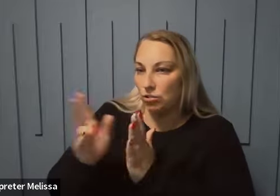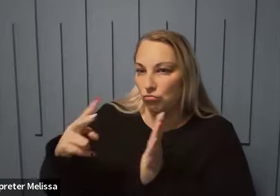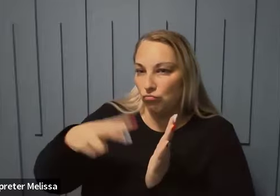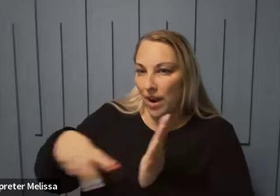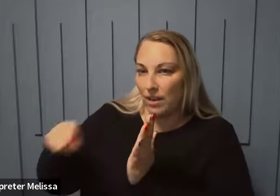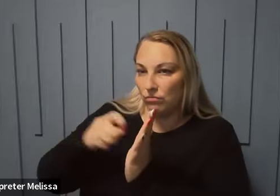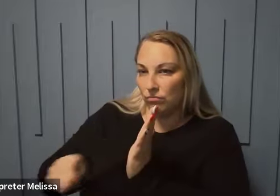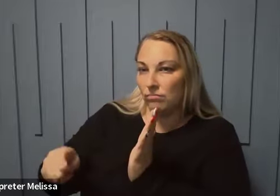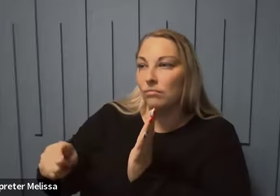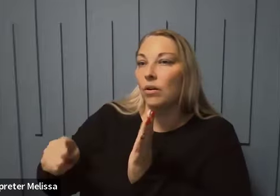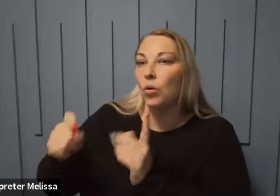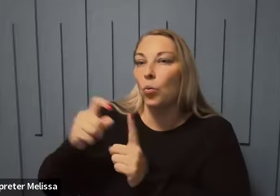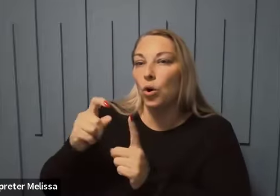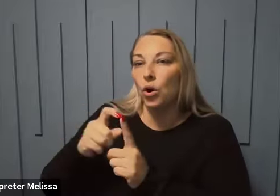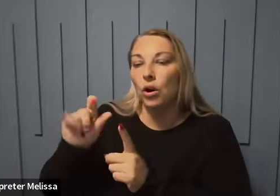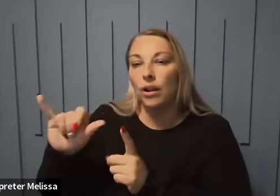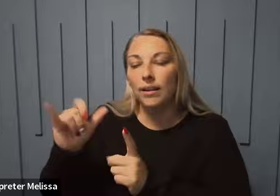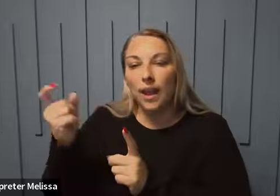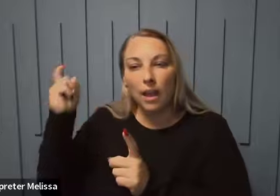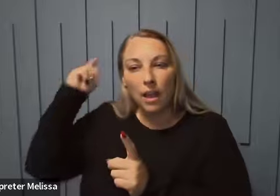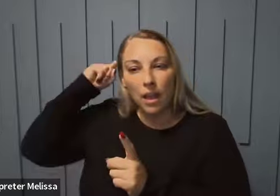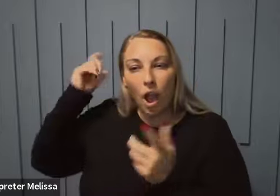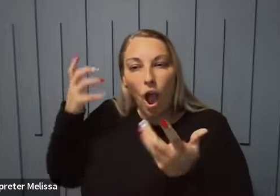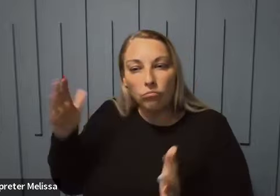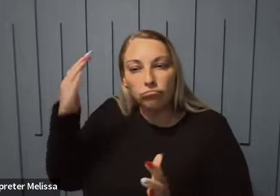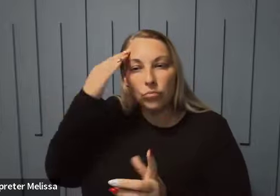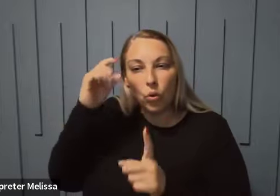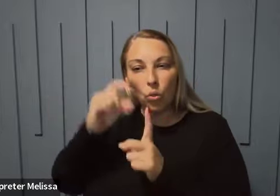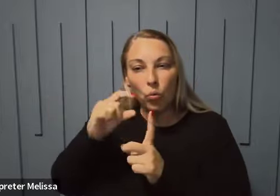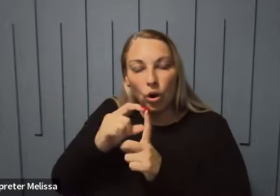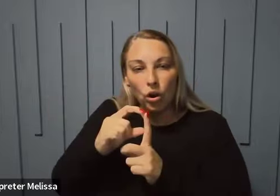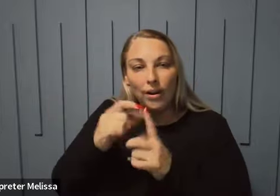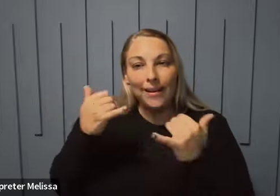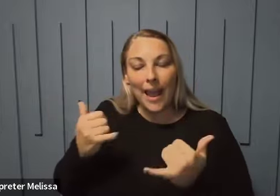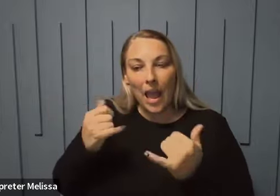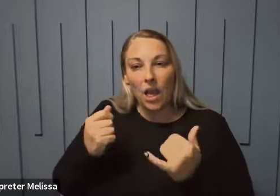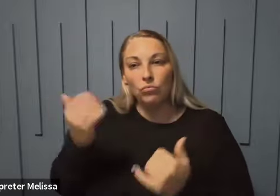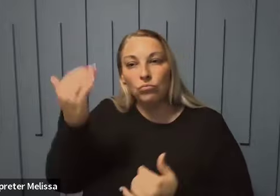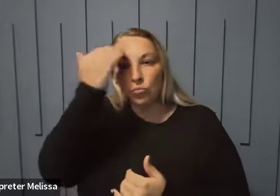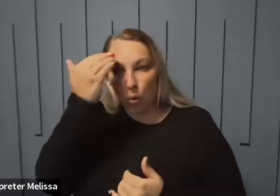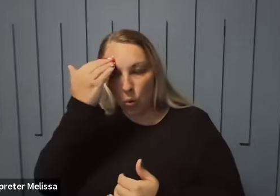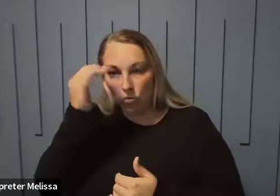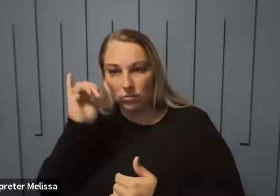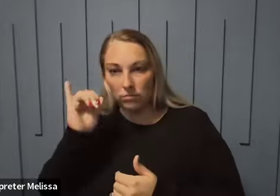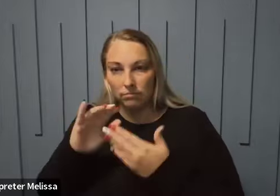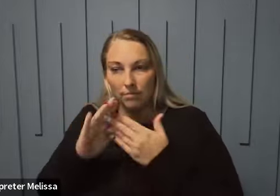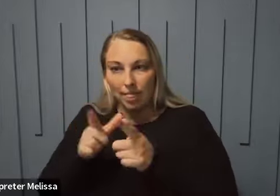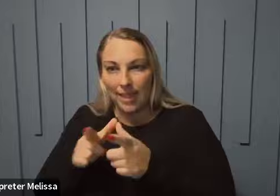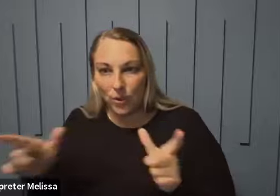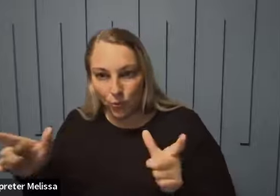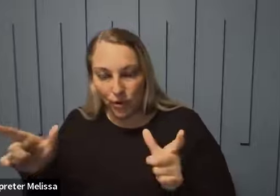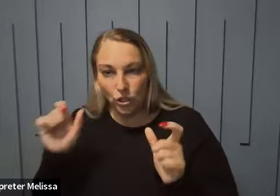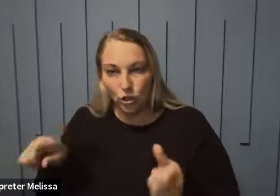these words, eventually he already had that word there. It was ready to go. So he knew the language before he was being asked to write